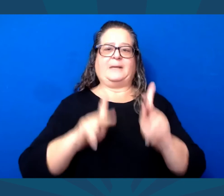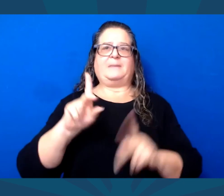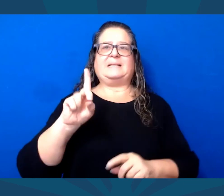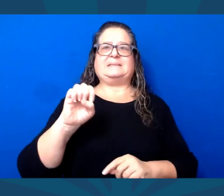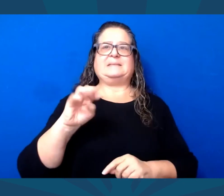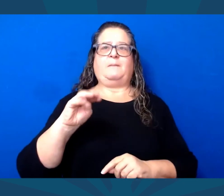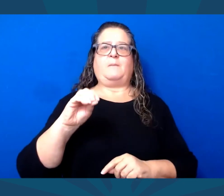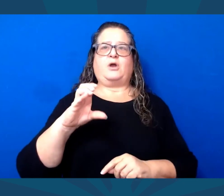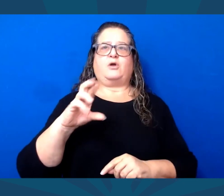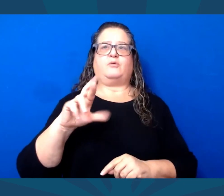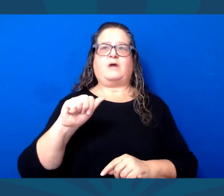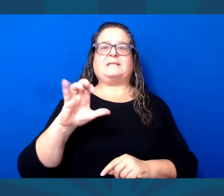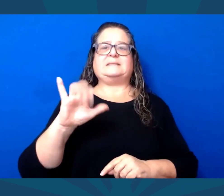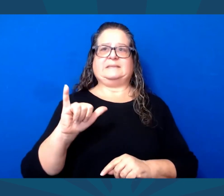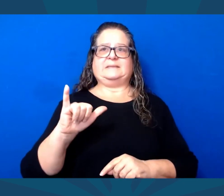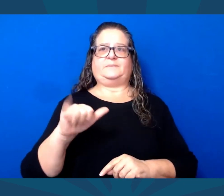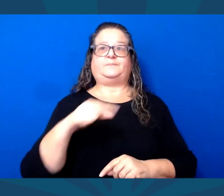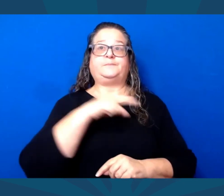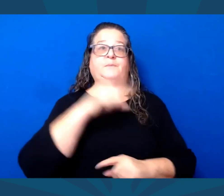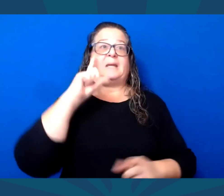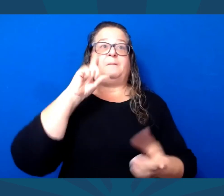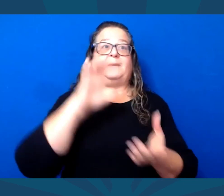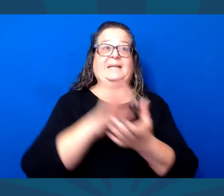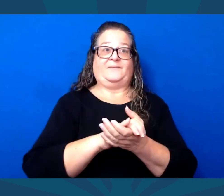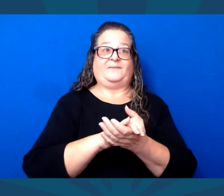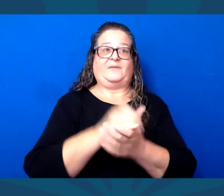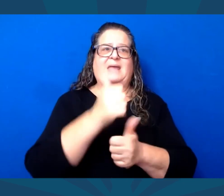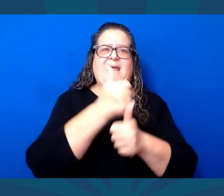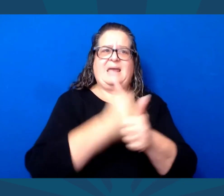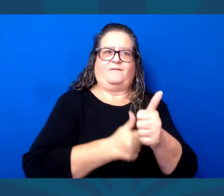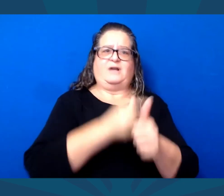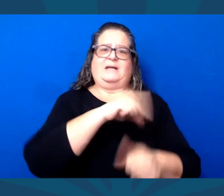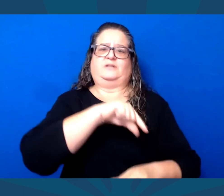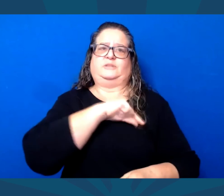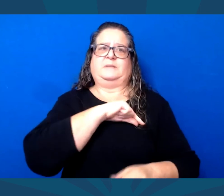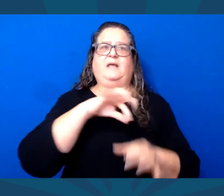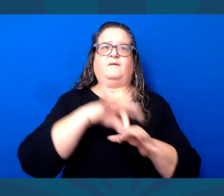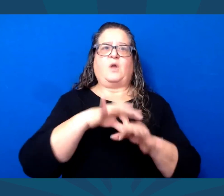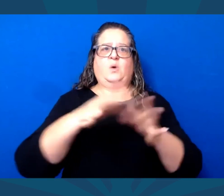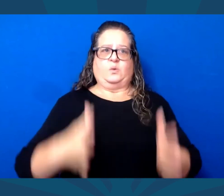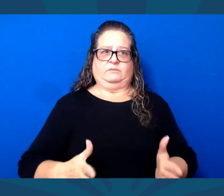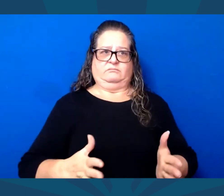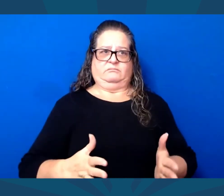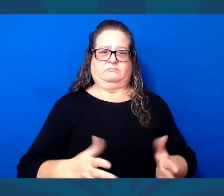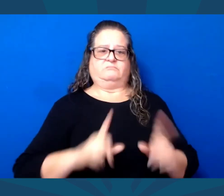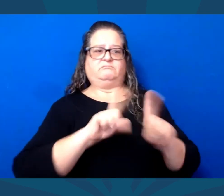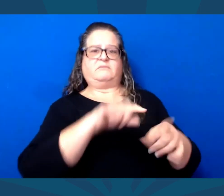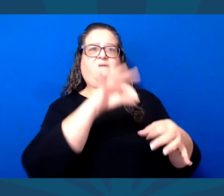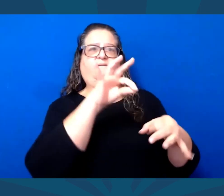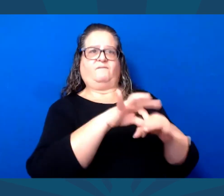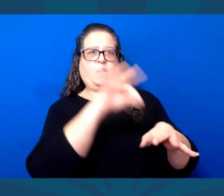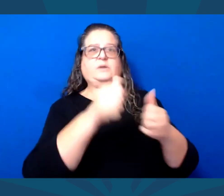A fierce supporter of democracy, Marcelino believes every eligible voter should cast a ballot